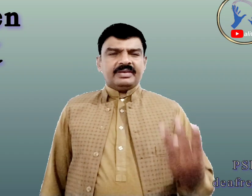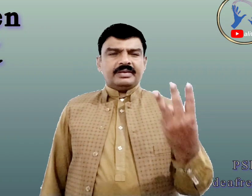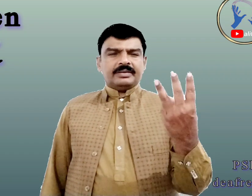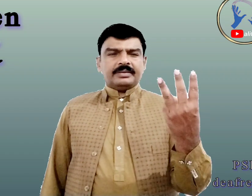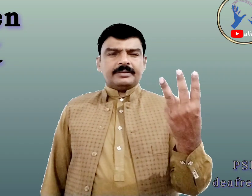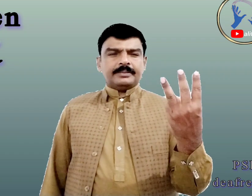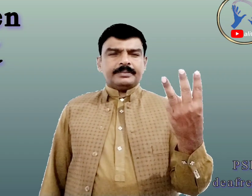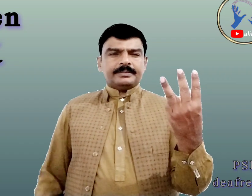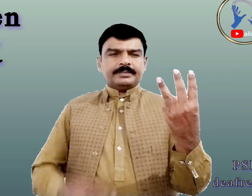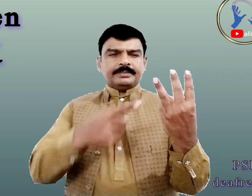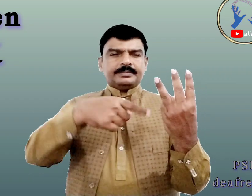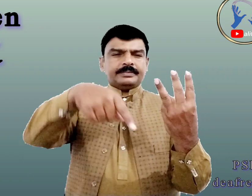between,